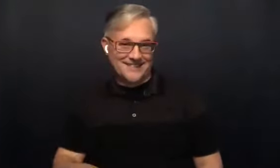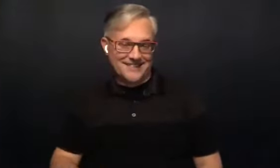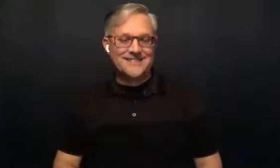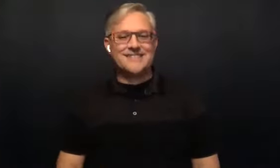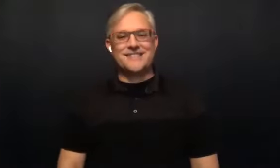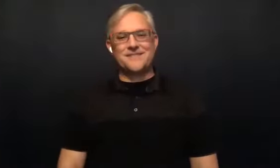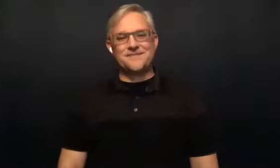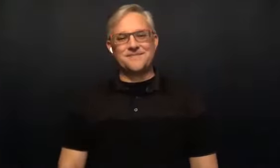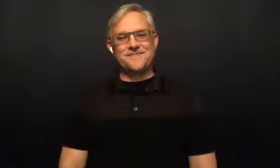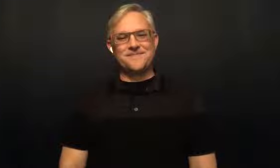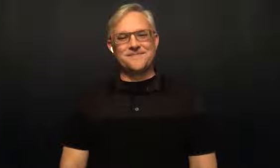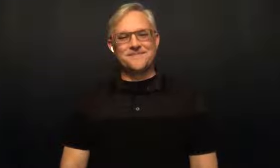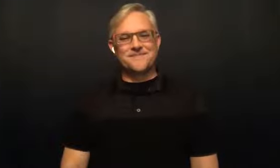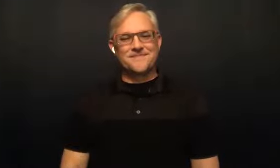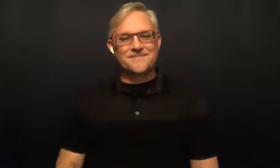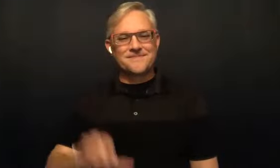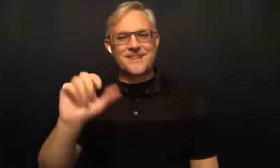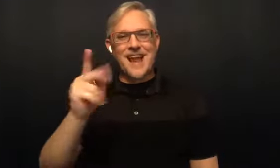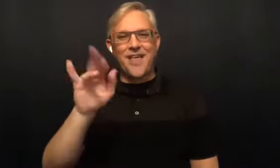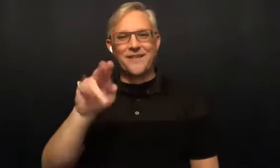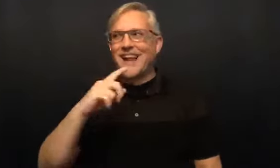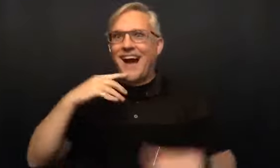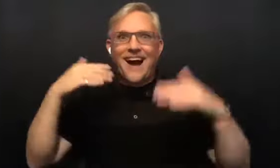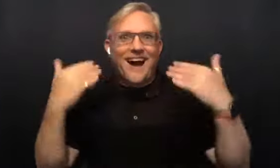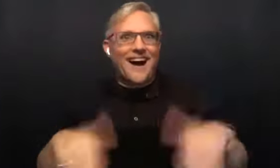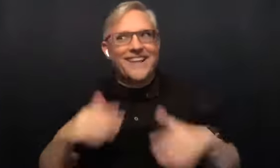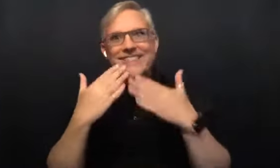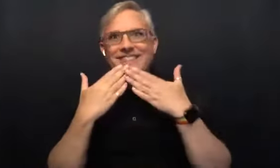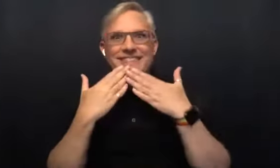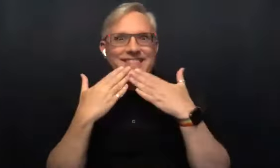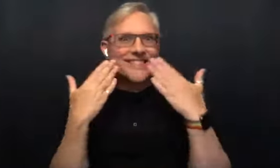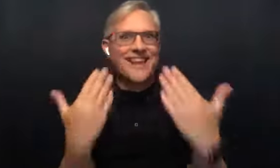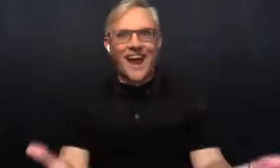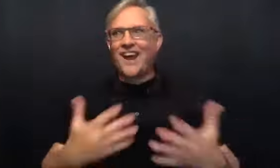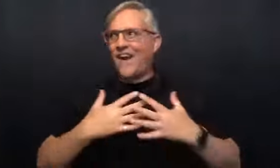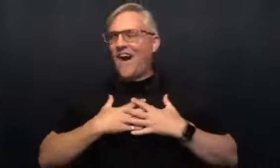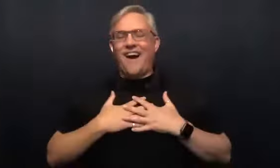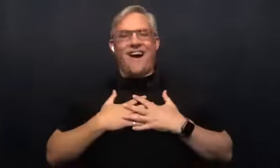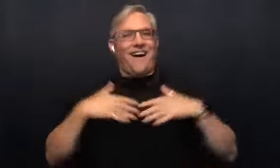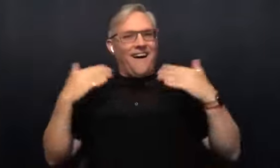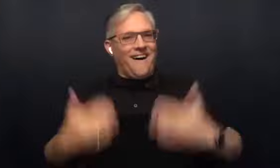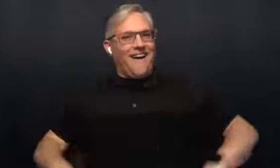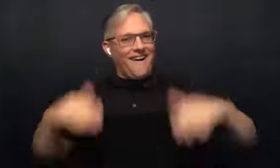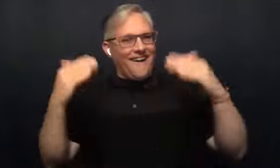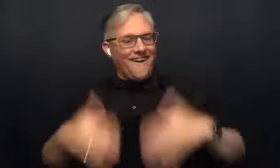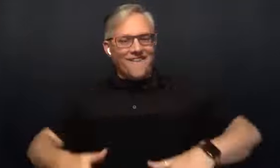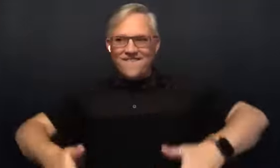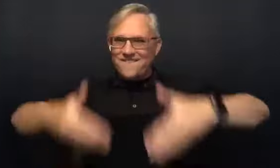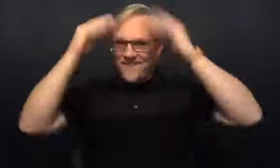Thank you so very much. Oh my goodness. I am just overwhelmed and overjoyed, Cindy, that you asked me.